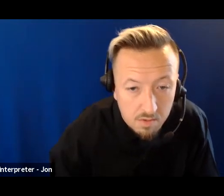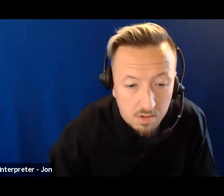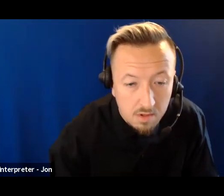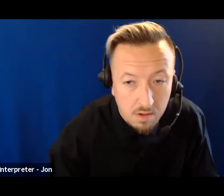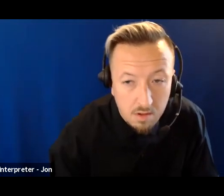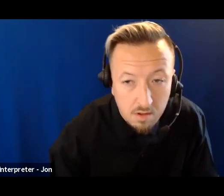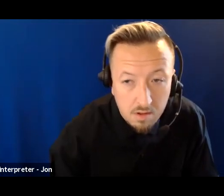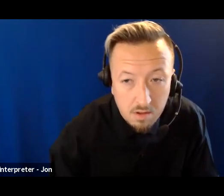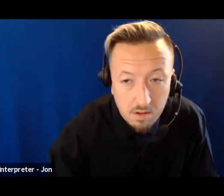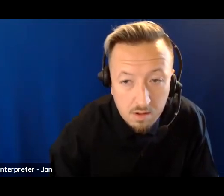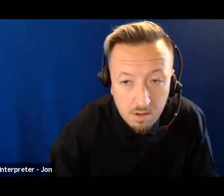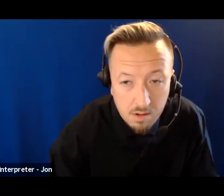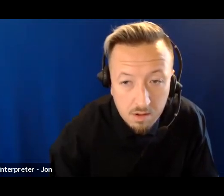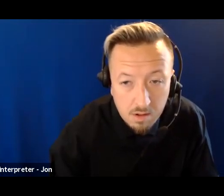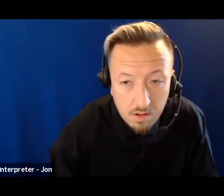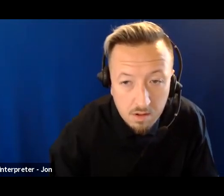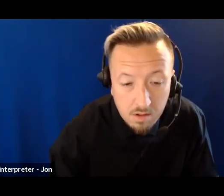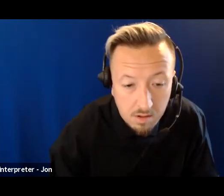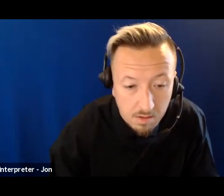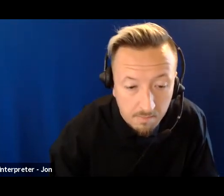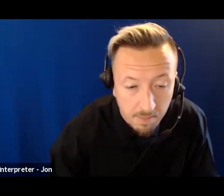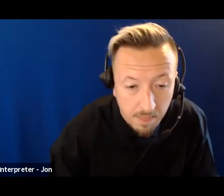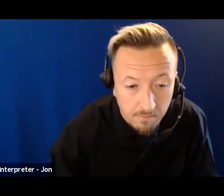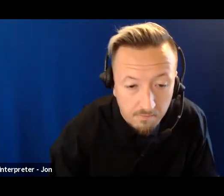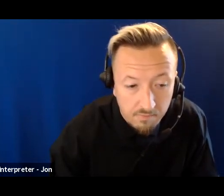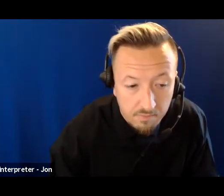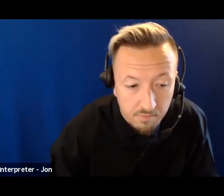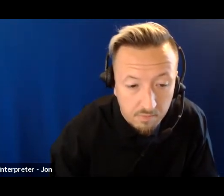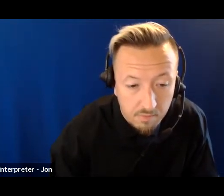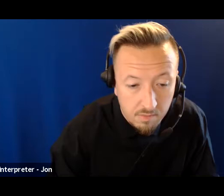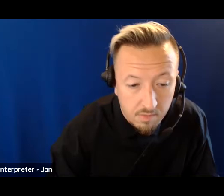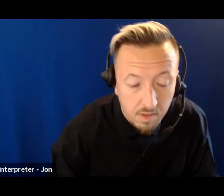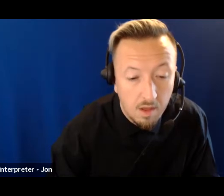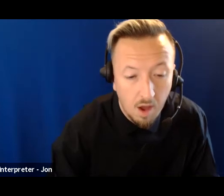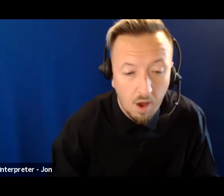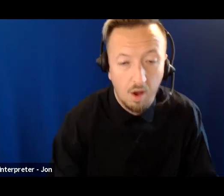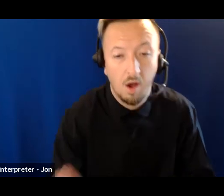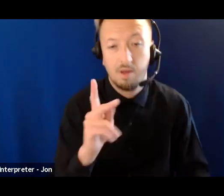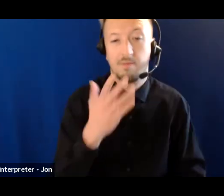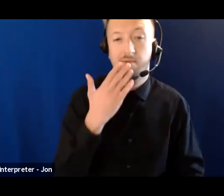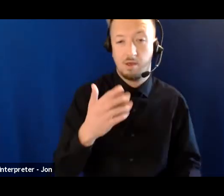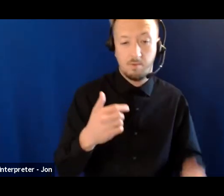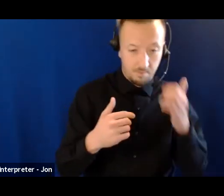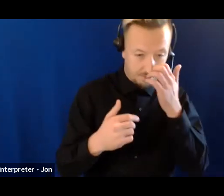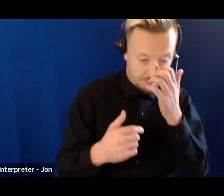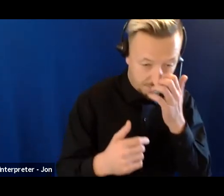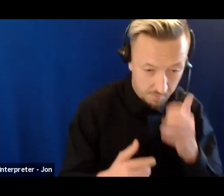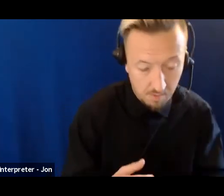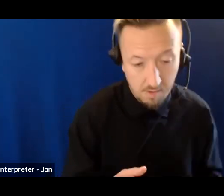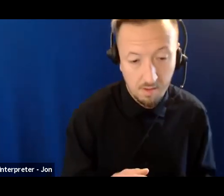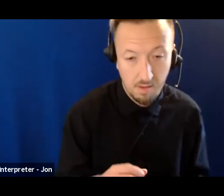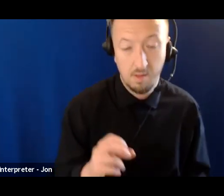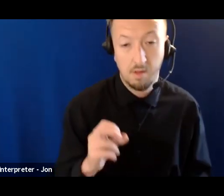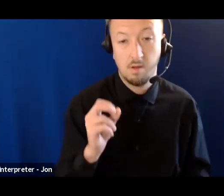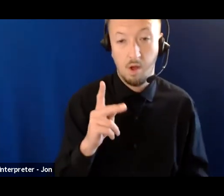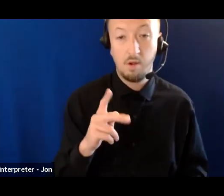We do have some, this is Brittany, we do have some attendees, but we're waiting to get started. I'm not sure Okay, if any thank you. attendees are